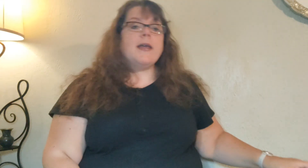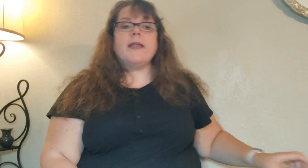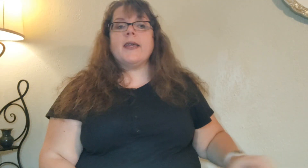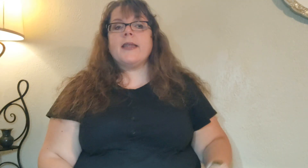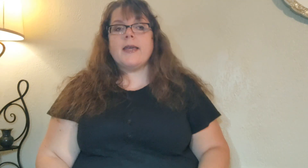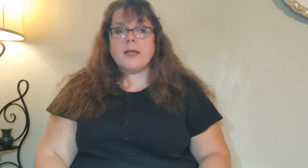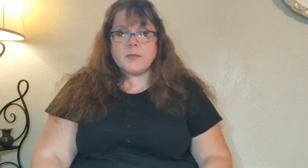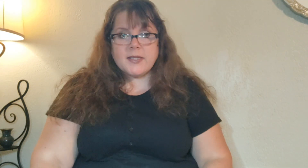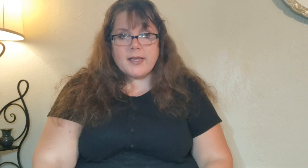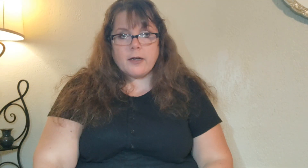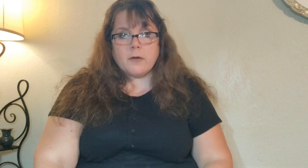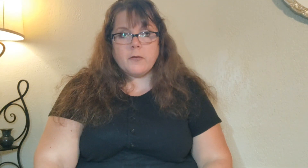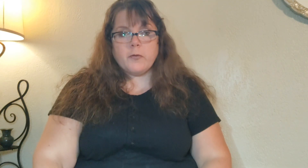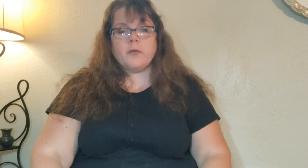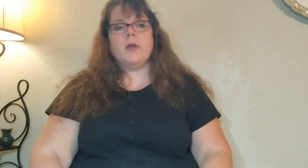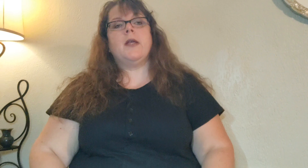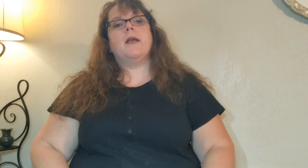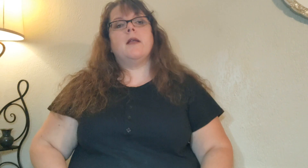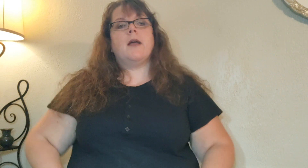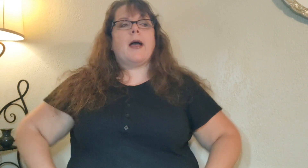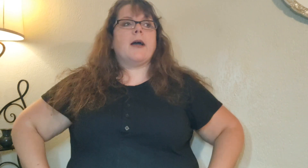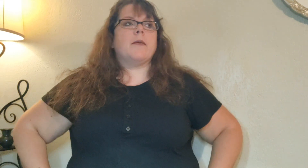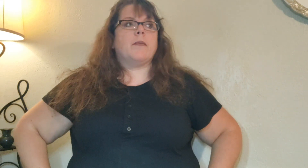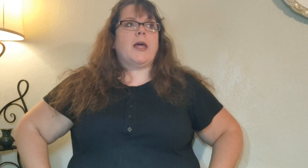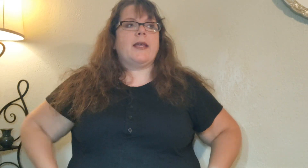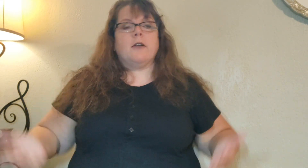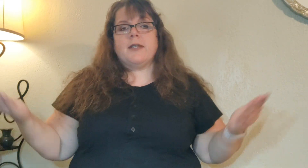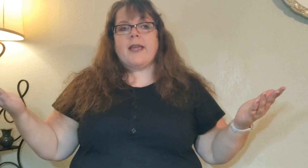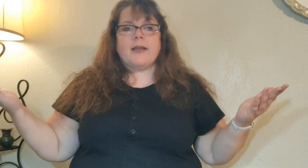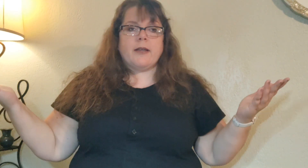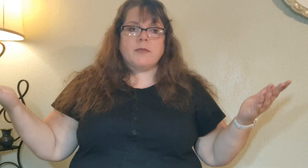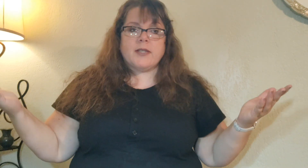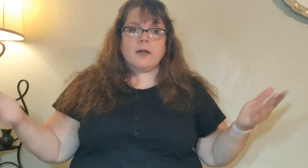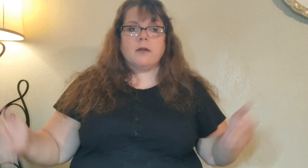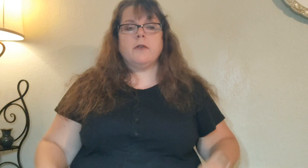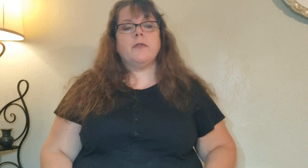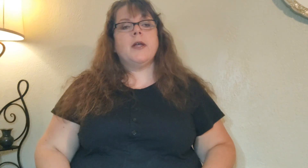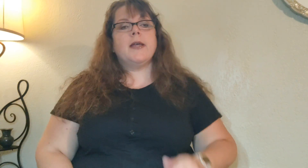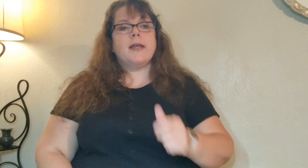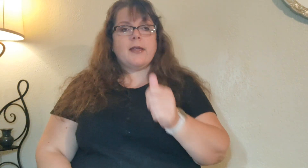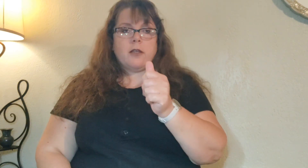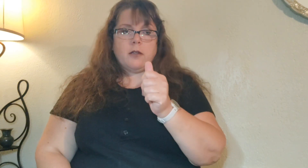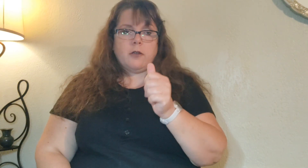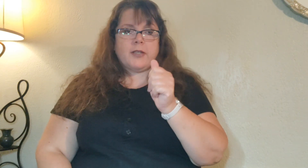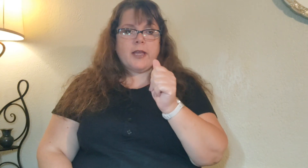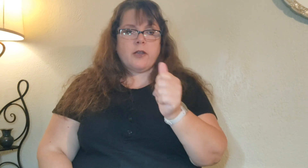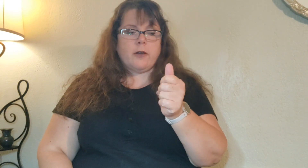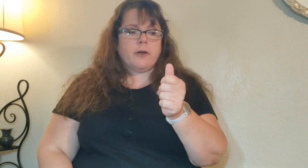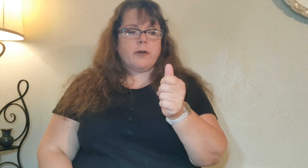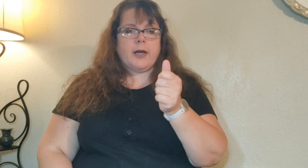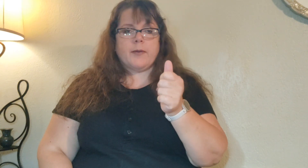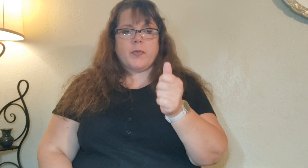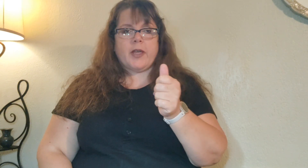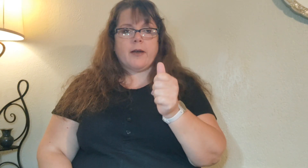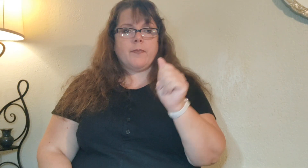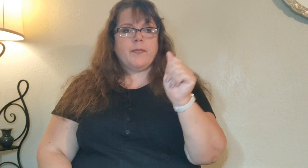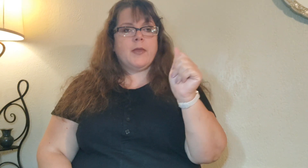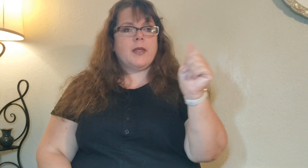And then himself, like he'll take it himself. You'll take your thumb